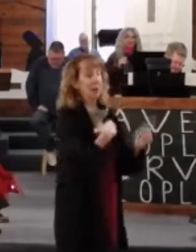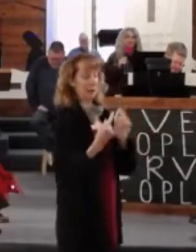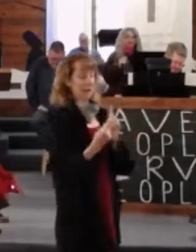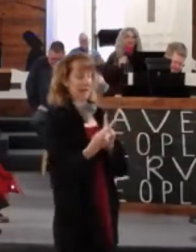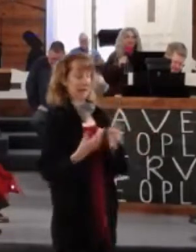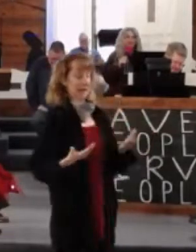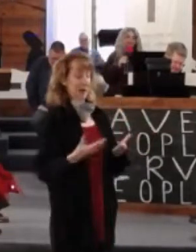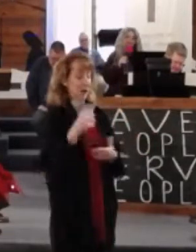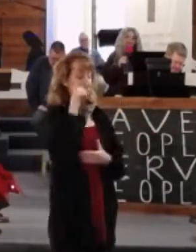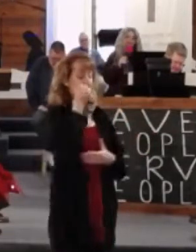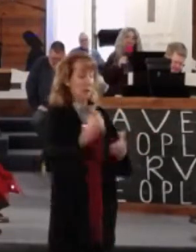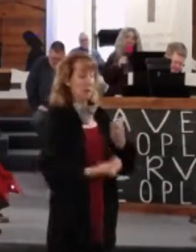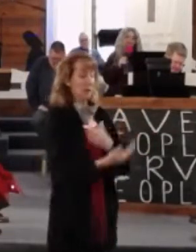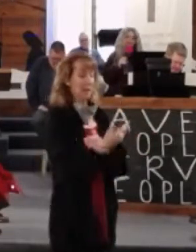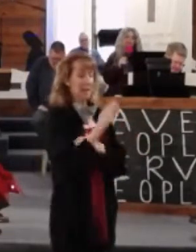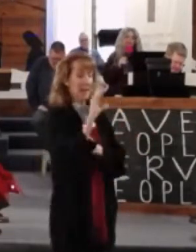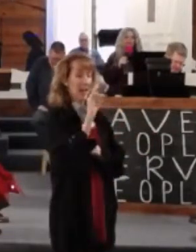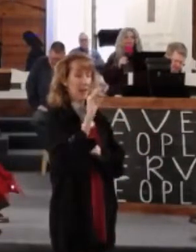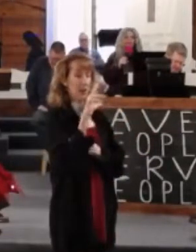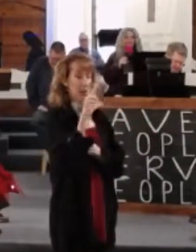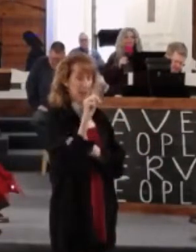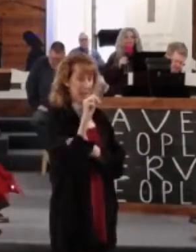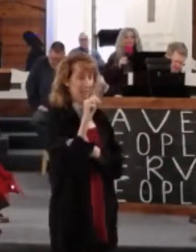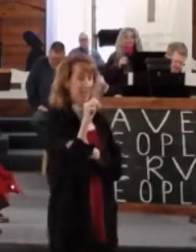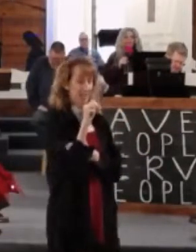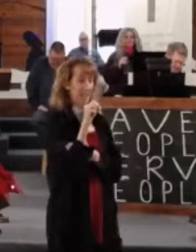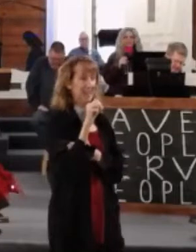at 8:30.